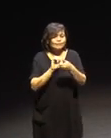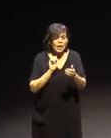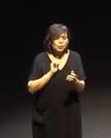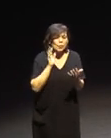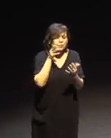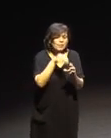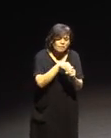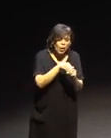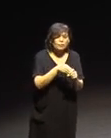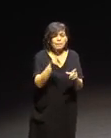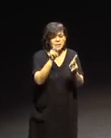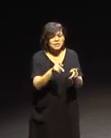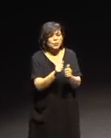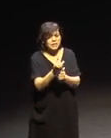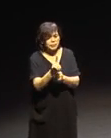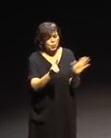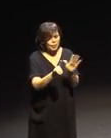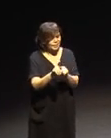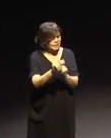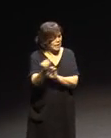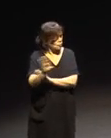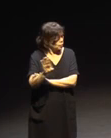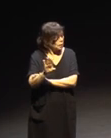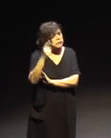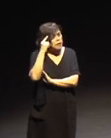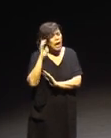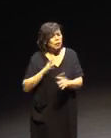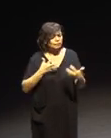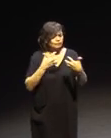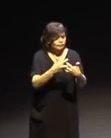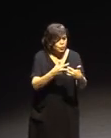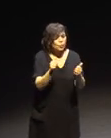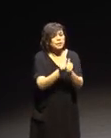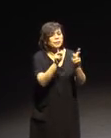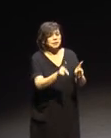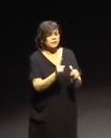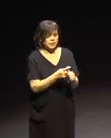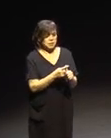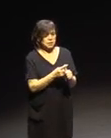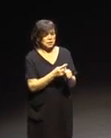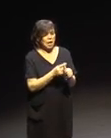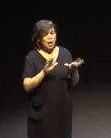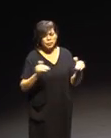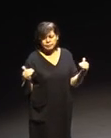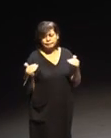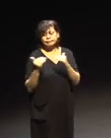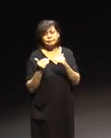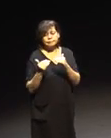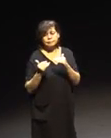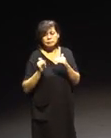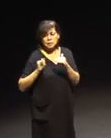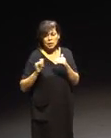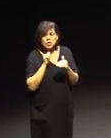And what does it mean to engage and engage them as our peers at an equitable level and not from a place